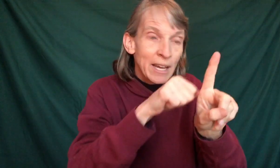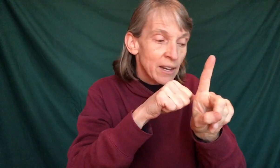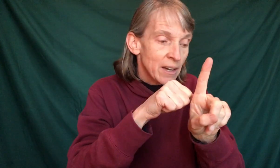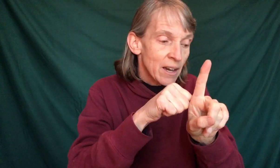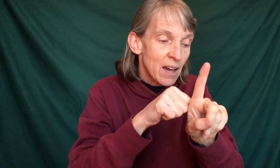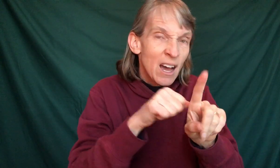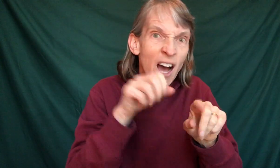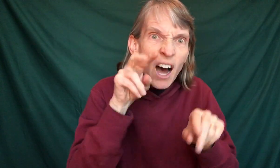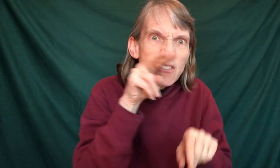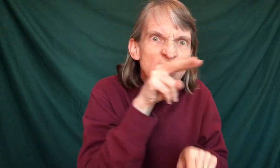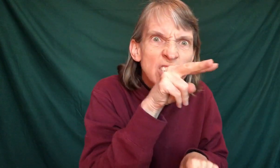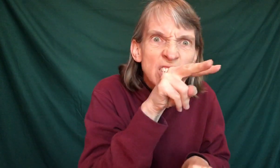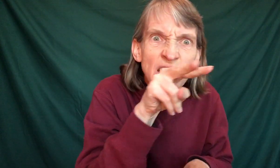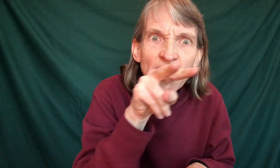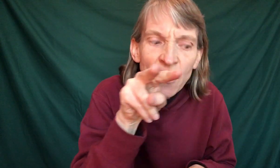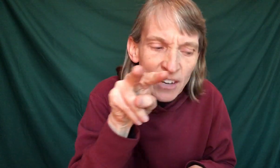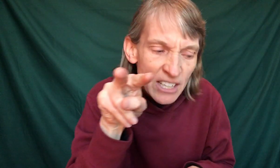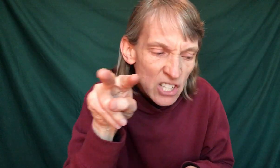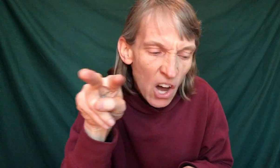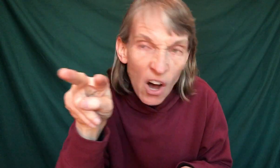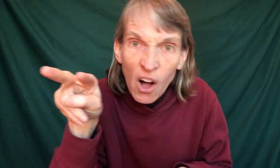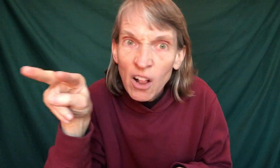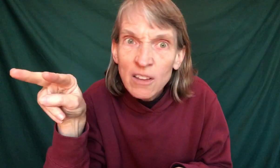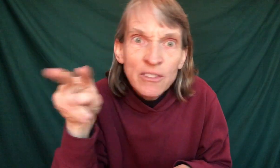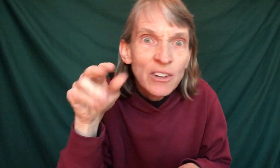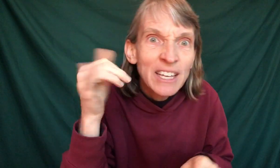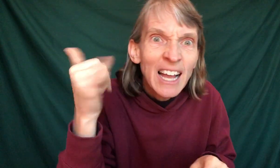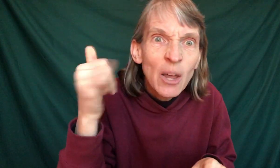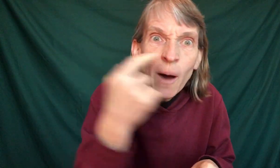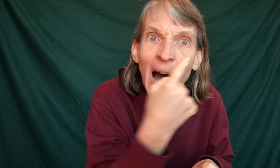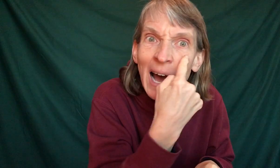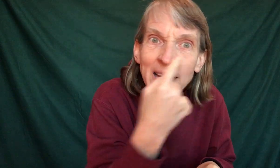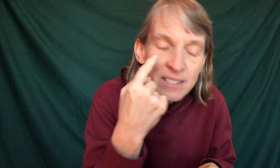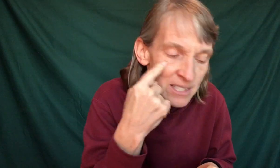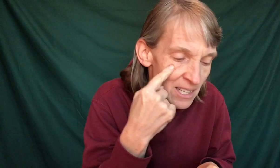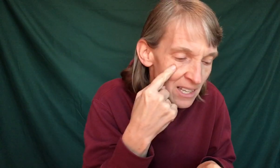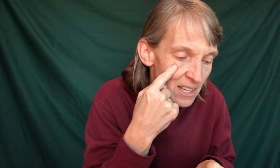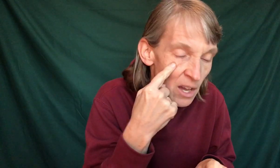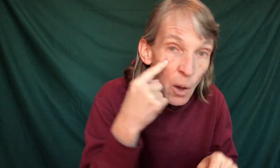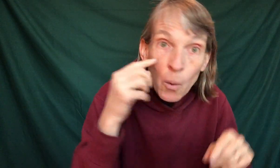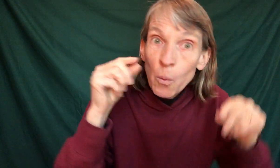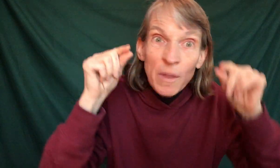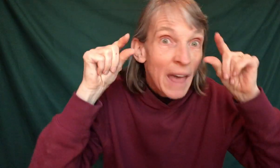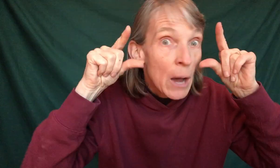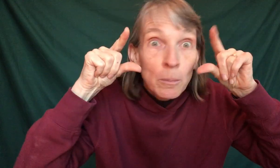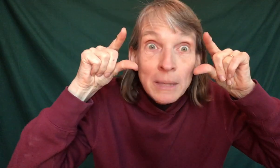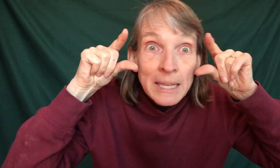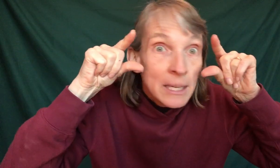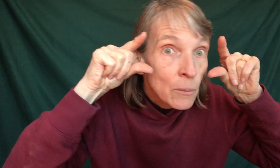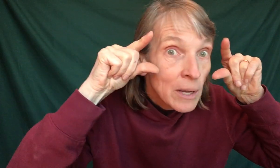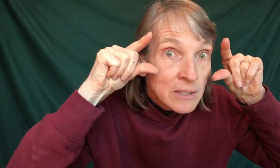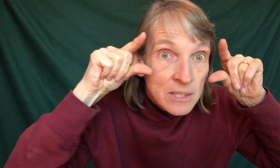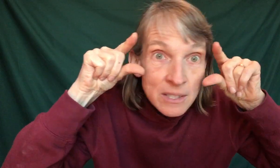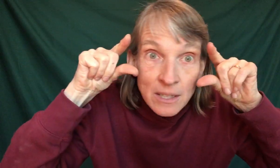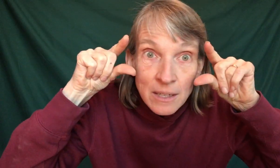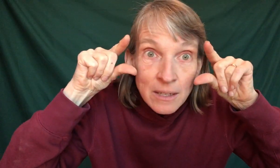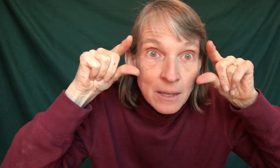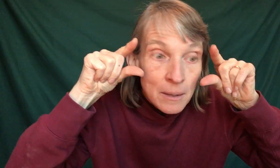trick of staring into all of their yellow eyes without blinking once.